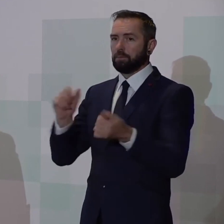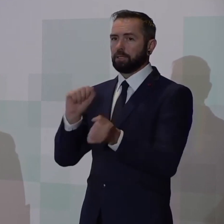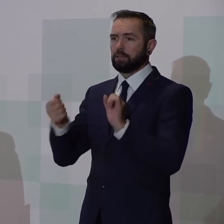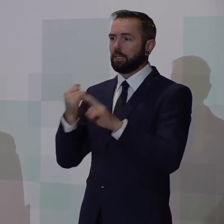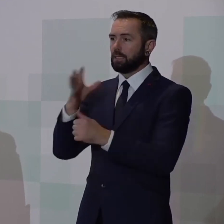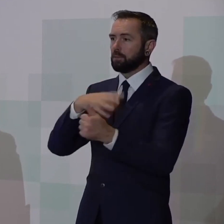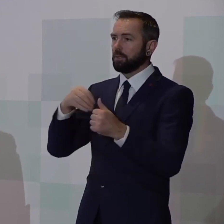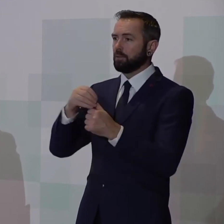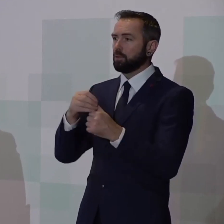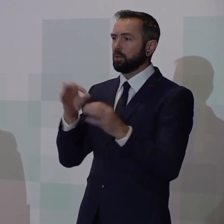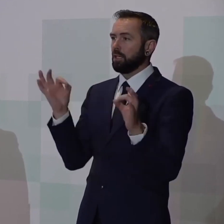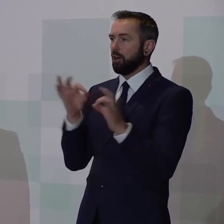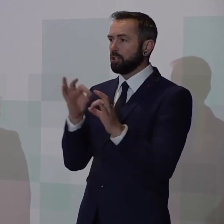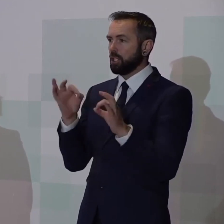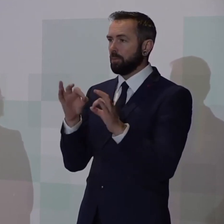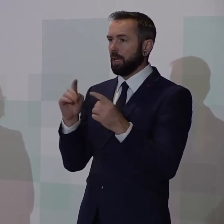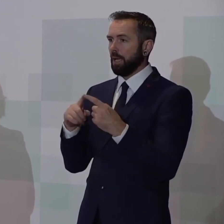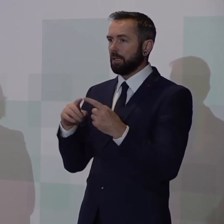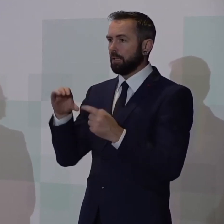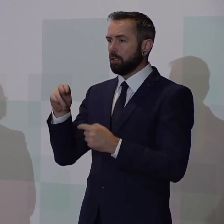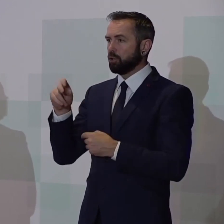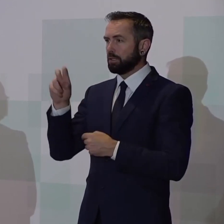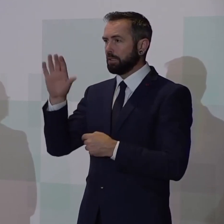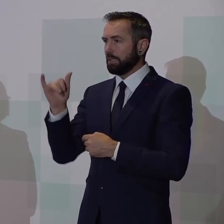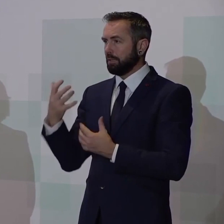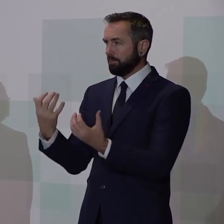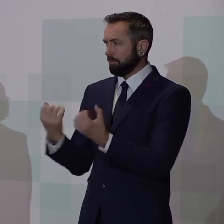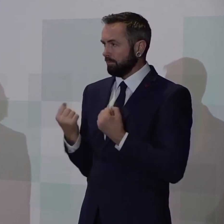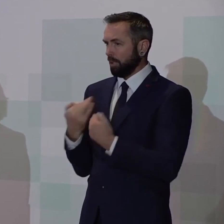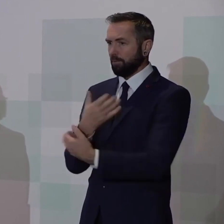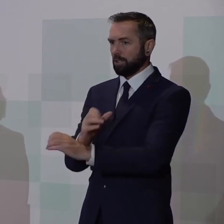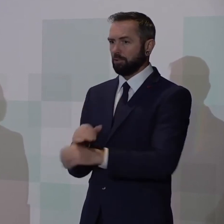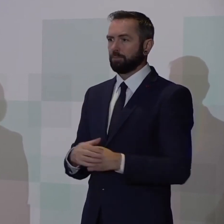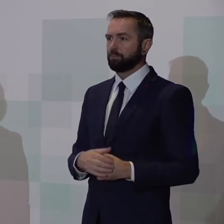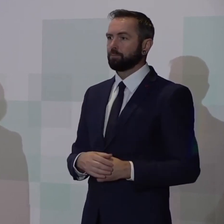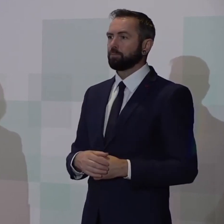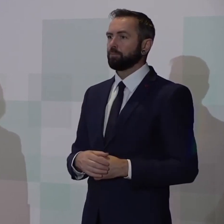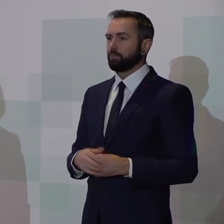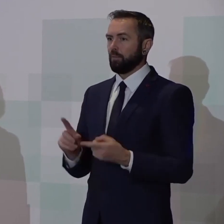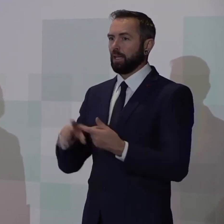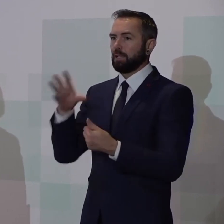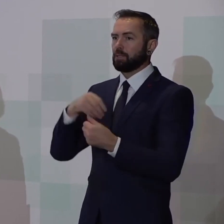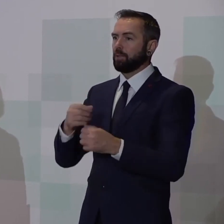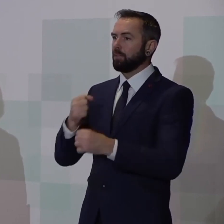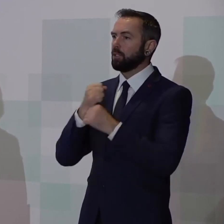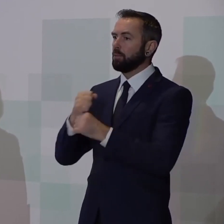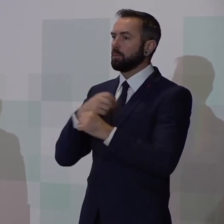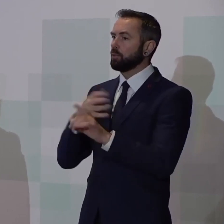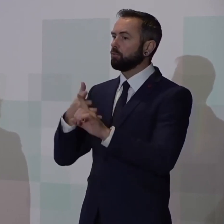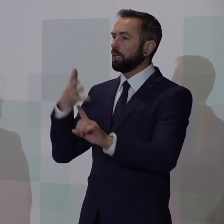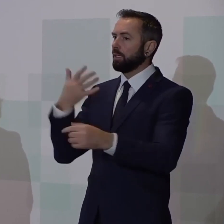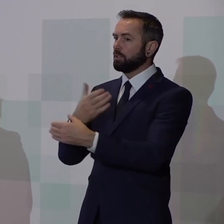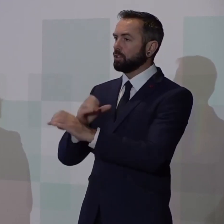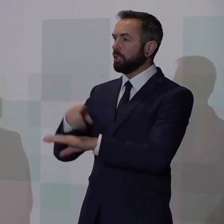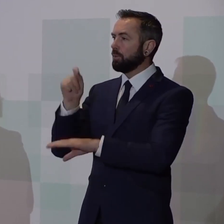particular around guardianship and custody of children. And also, again, the specific commitment to recognising the